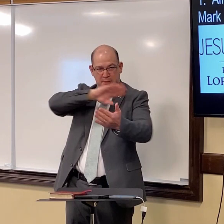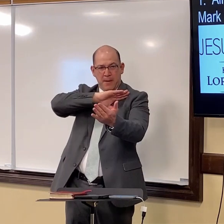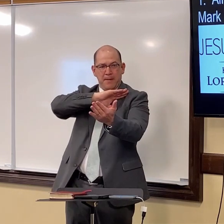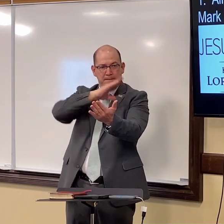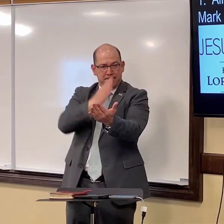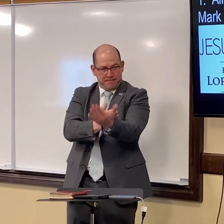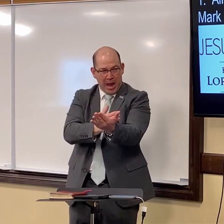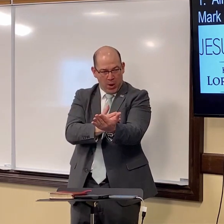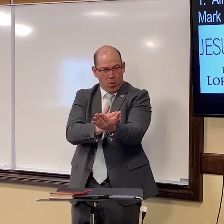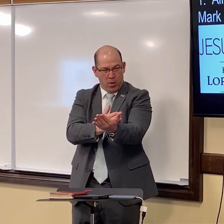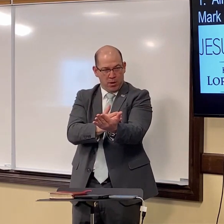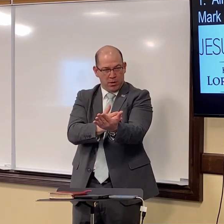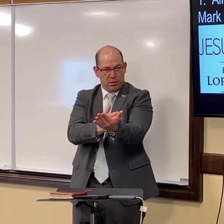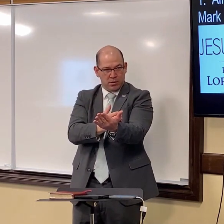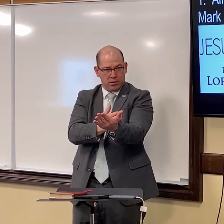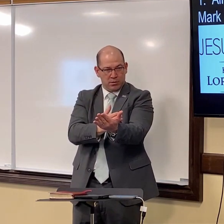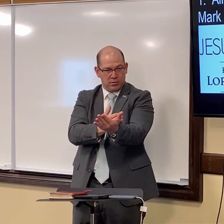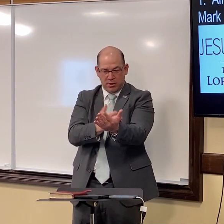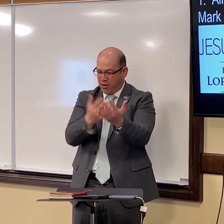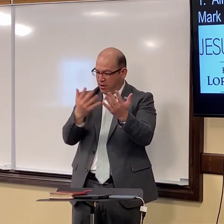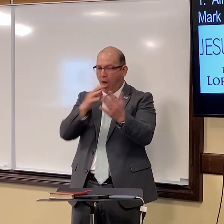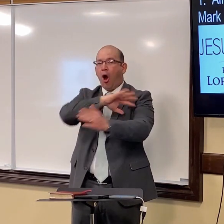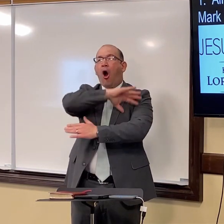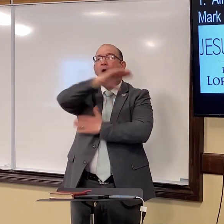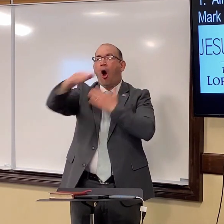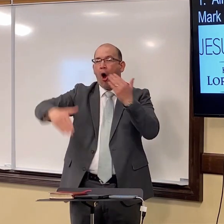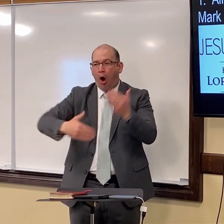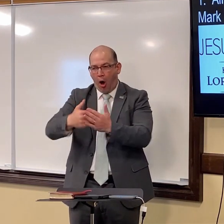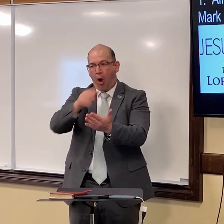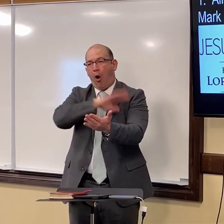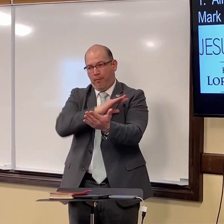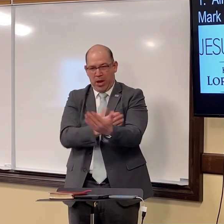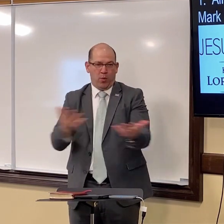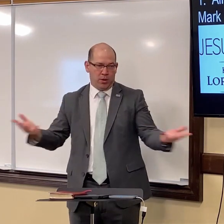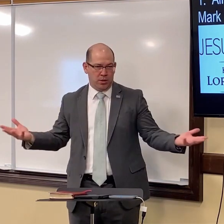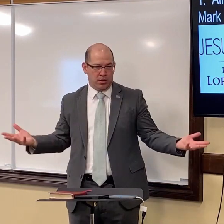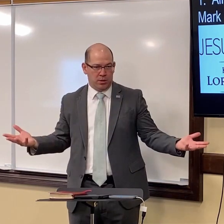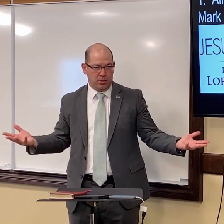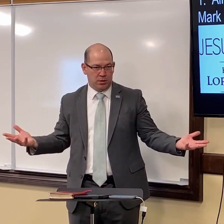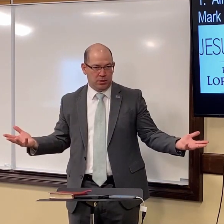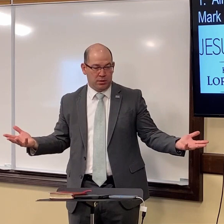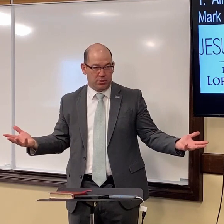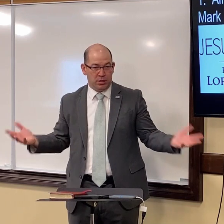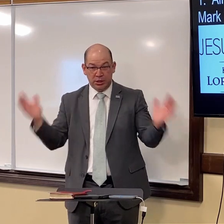Jesus has received power, all power.